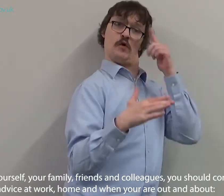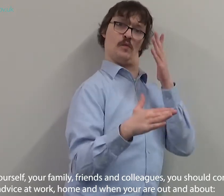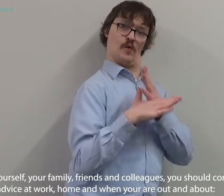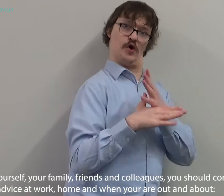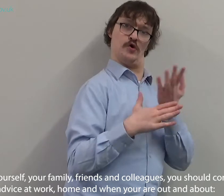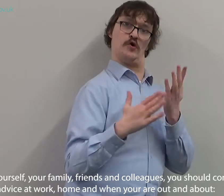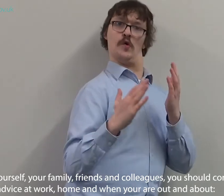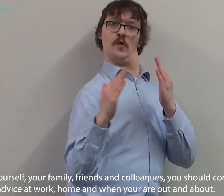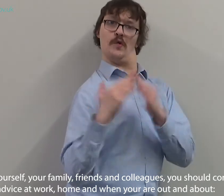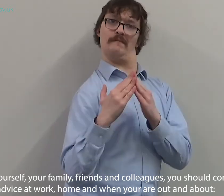when you are out and about.